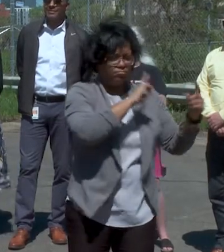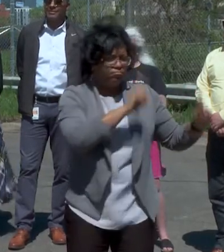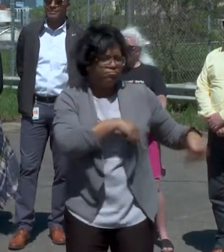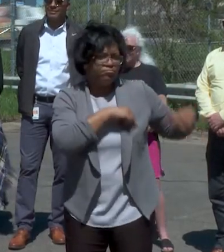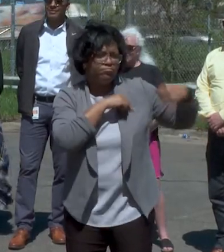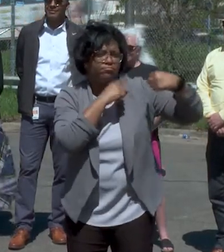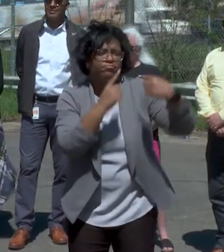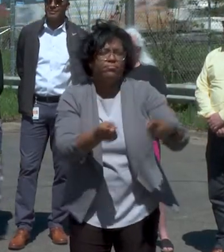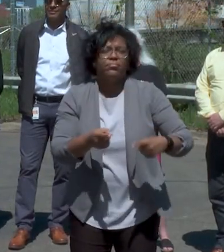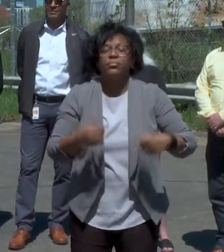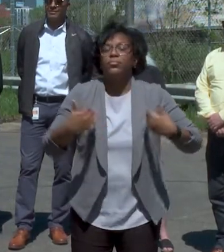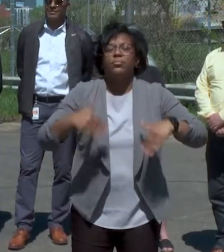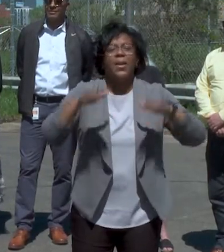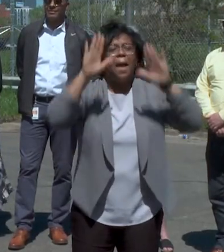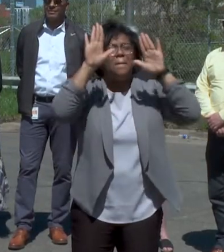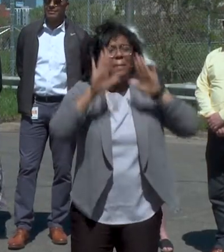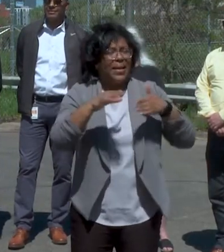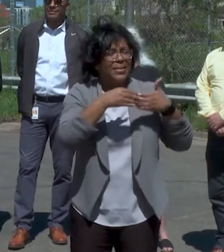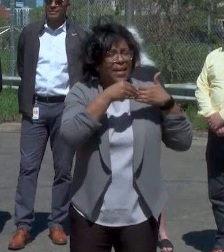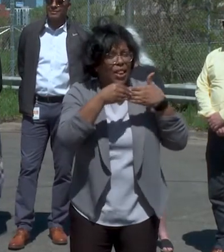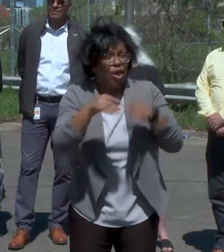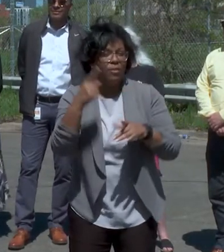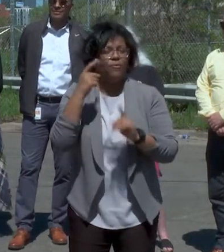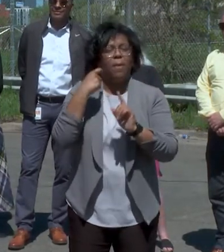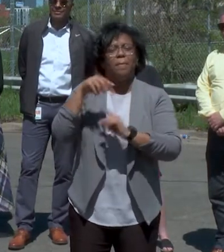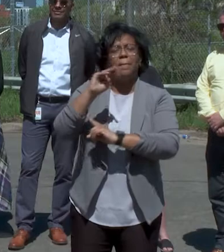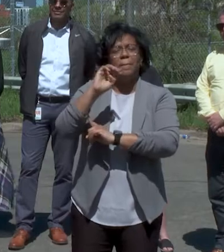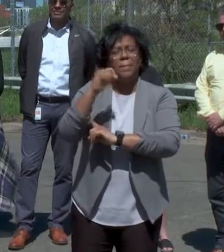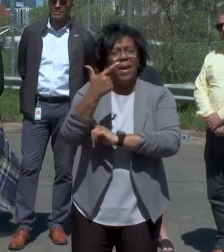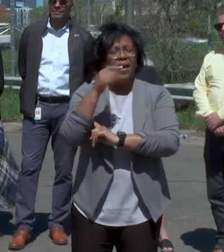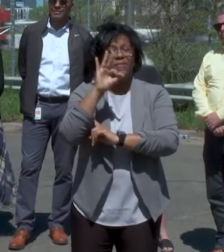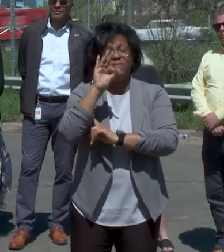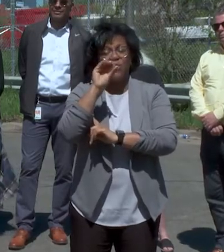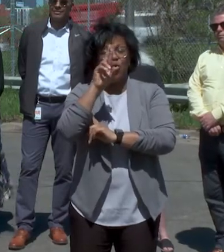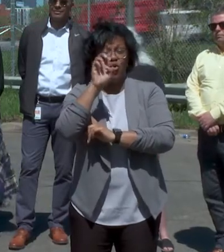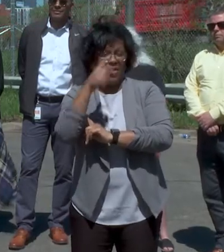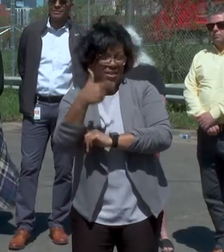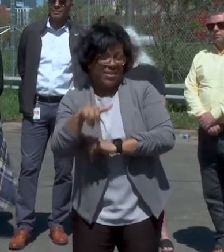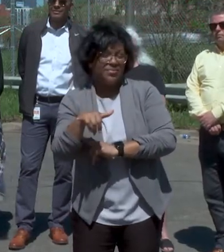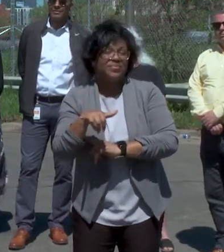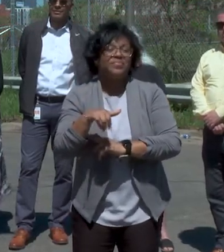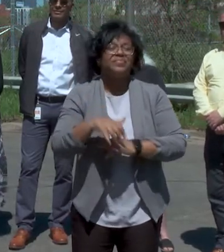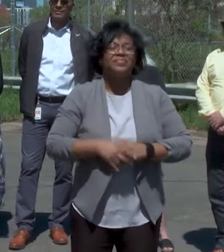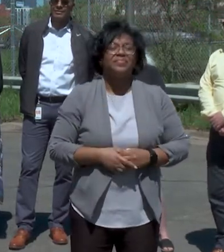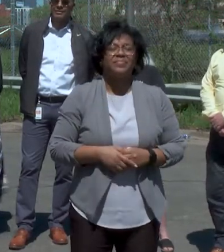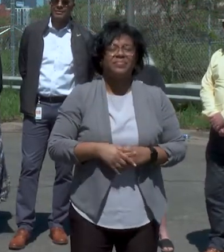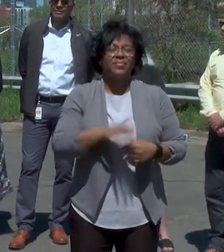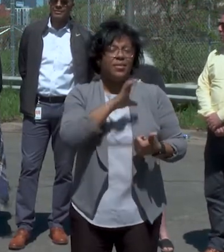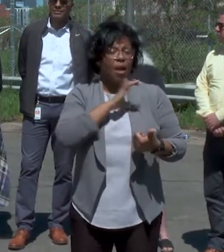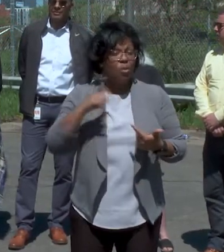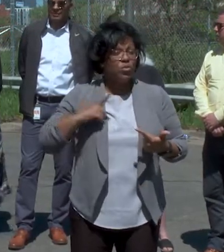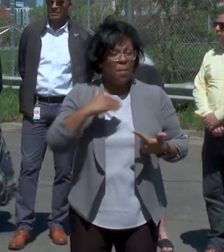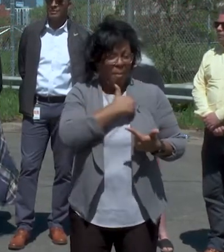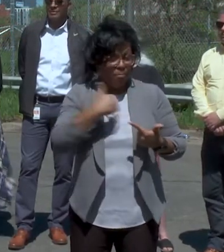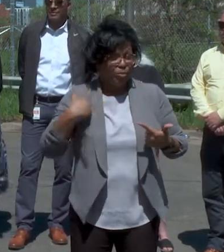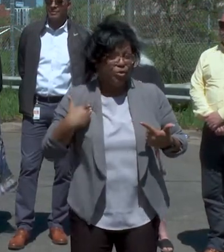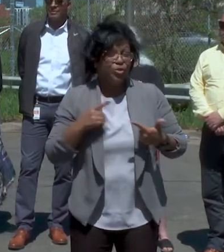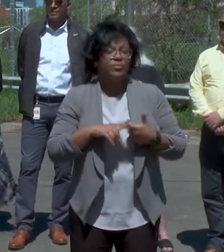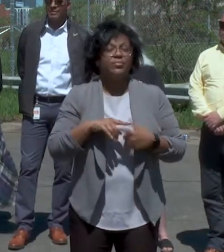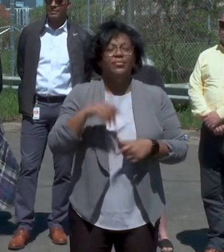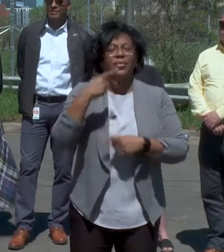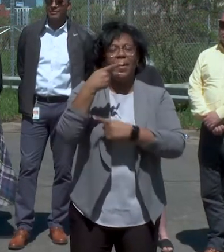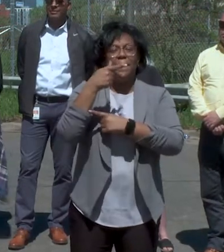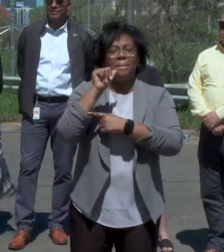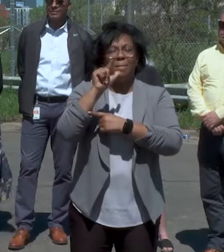amazing leadership from Board Chair Meg Forney, Commissioner Stephanie Musich, City Council Member Linea Palmisano,